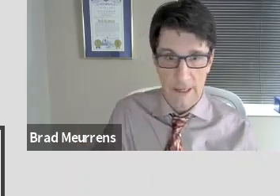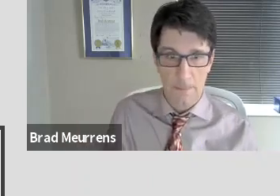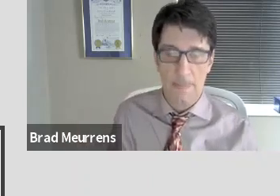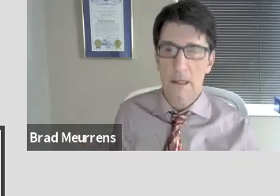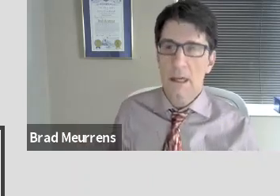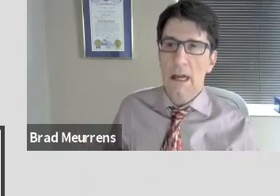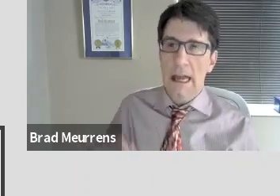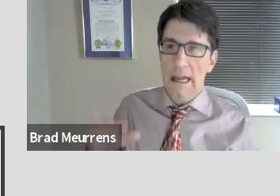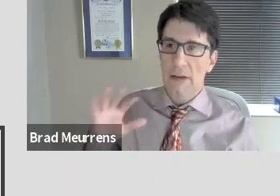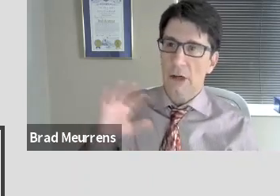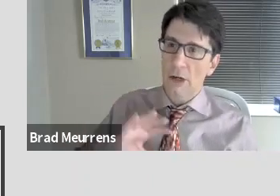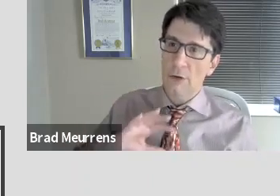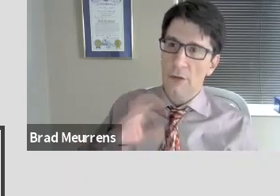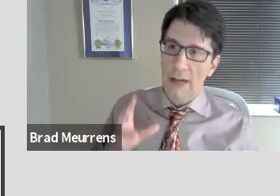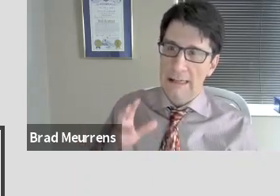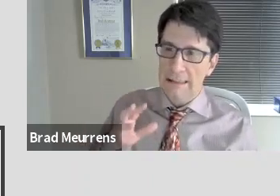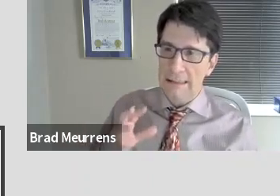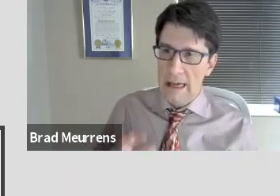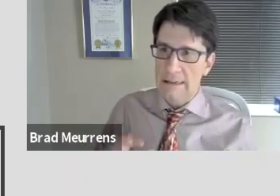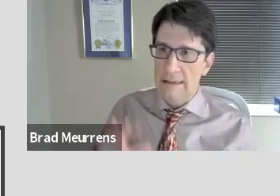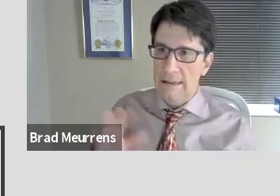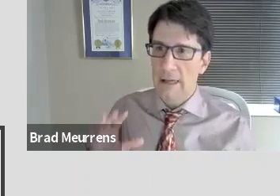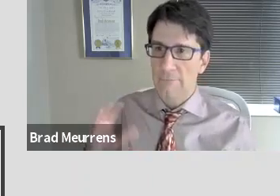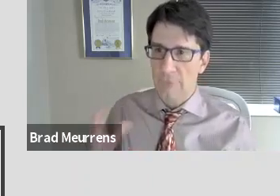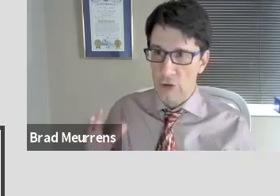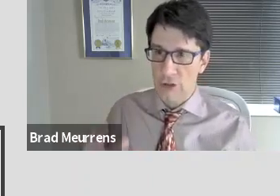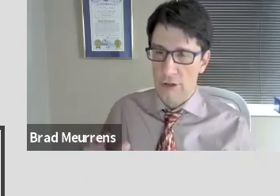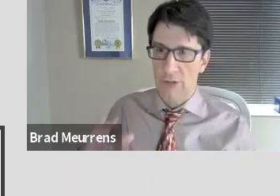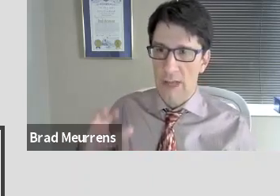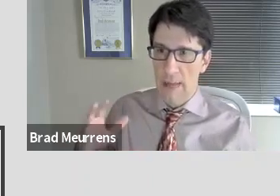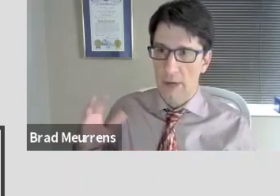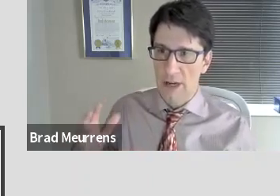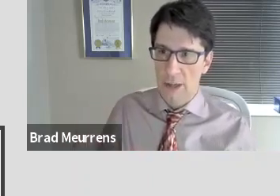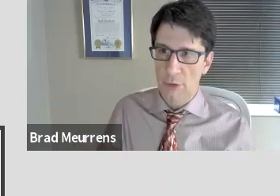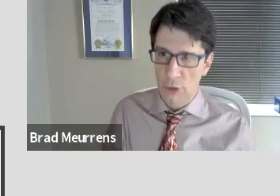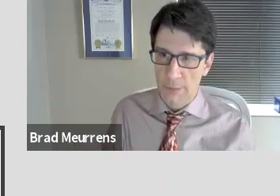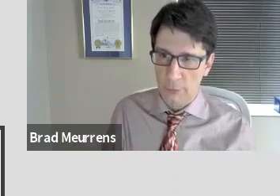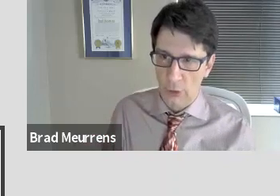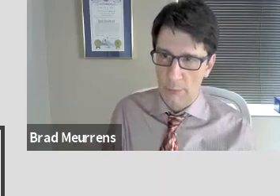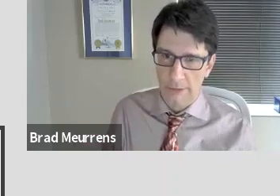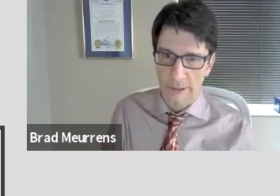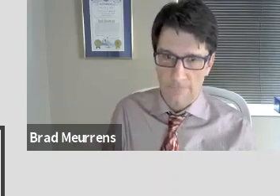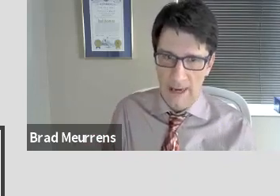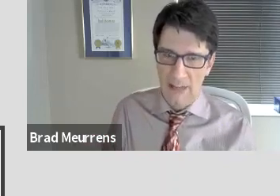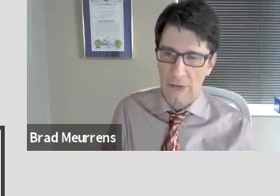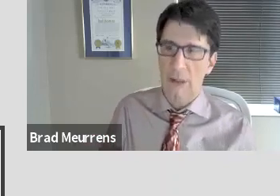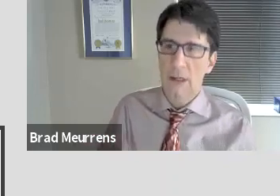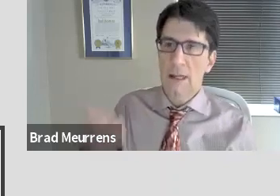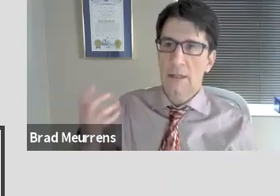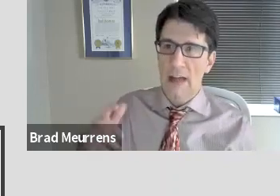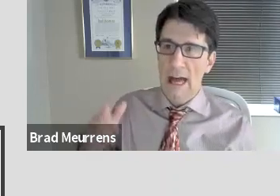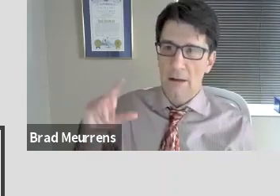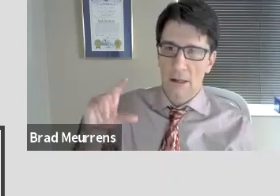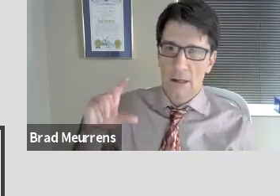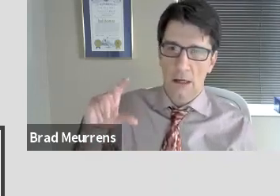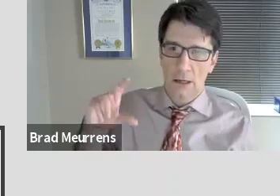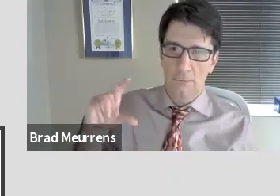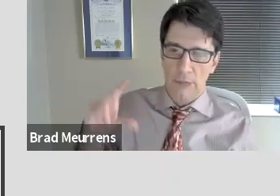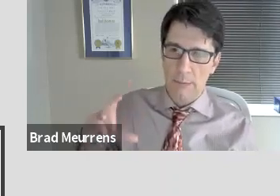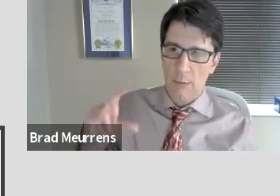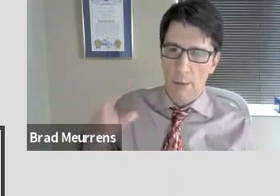insurance plan. And under the 1999 version of the MIWD program here in Nebraska,